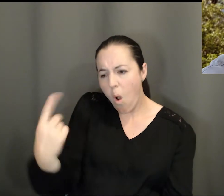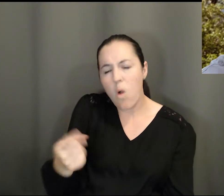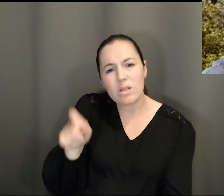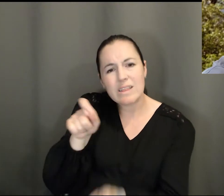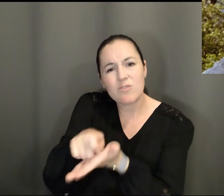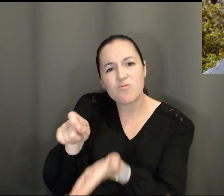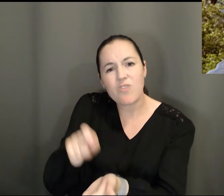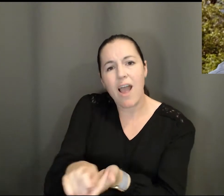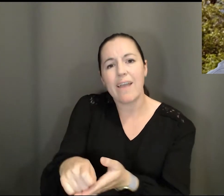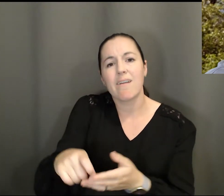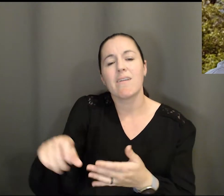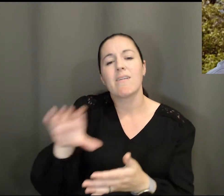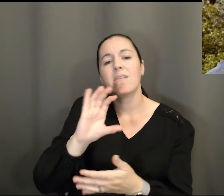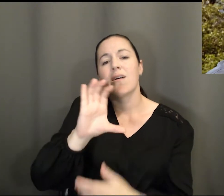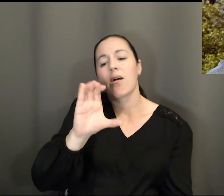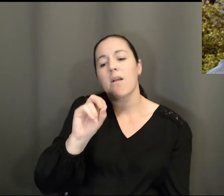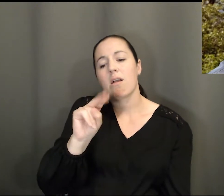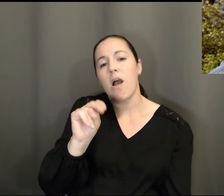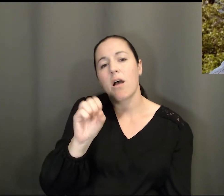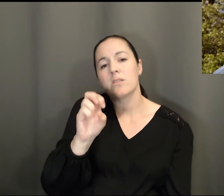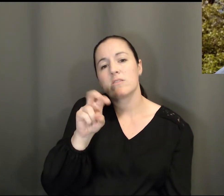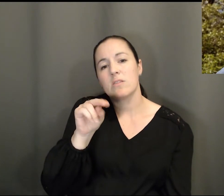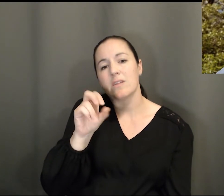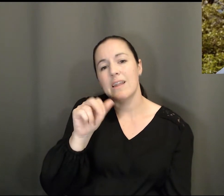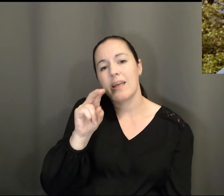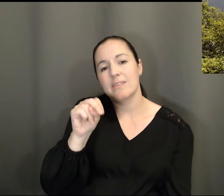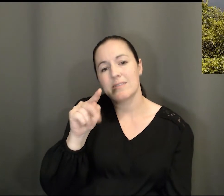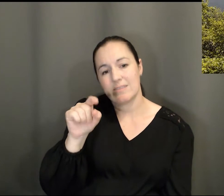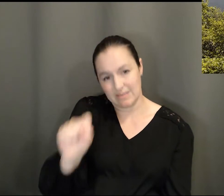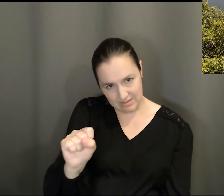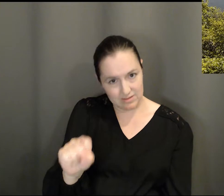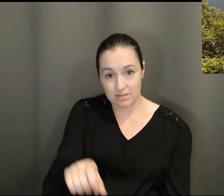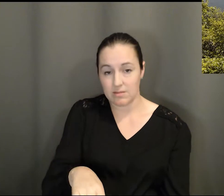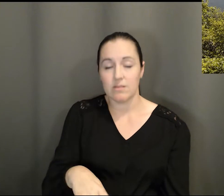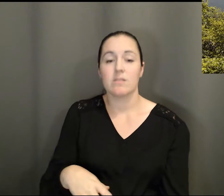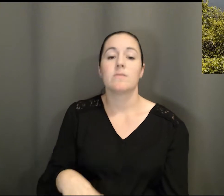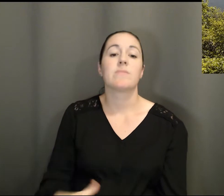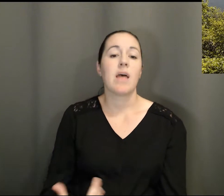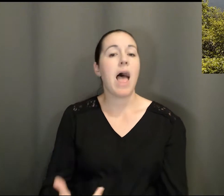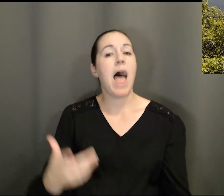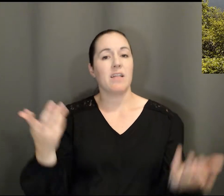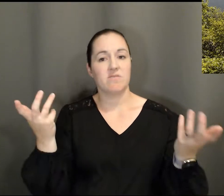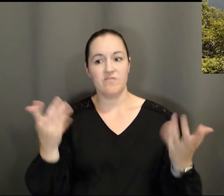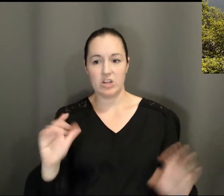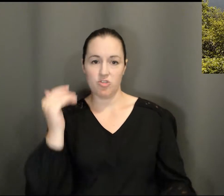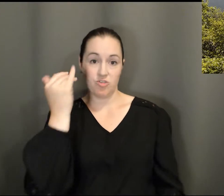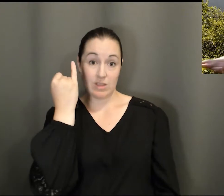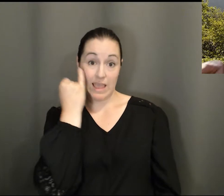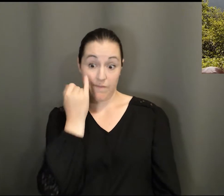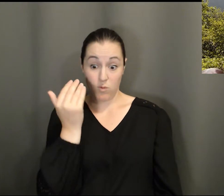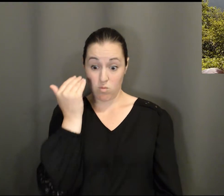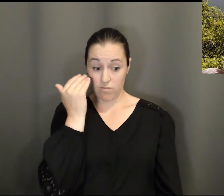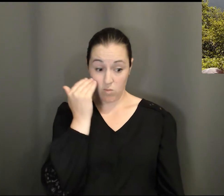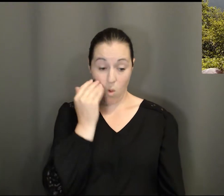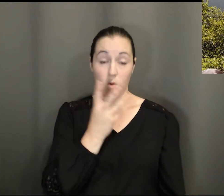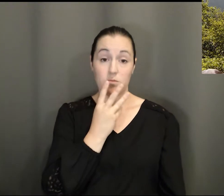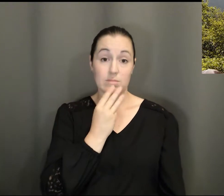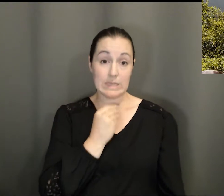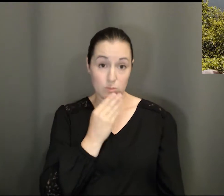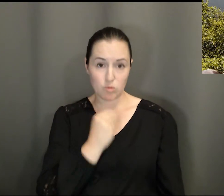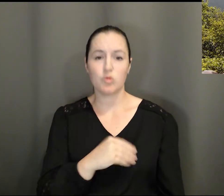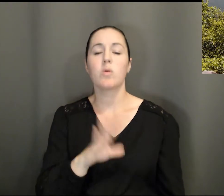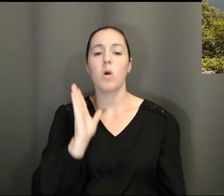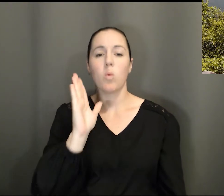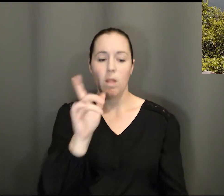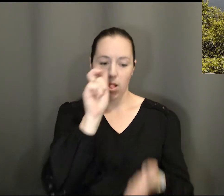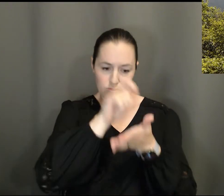Hebrew knows what vowels to fill in and knows when to fill them in. In the spelling of the name of God, that is the sacred name of God, as they called